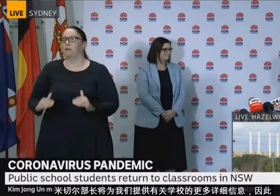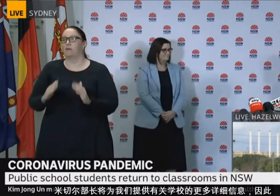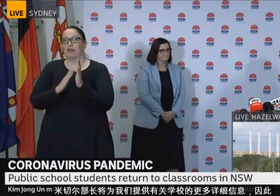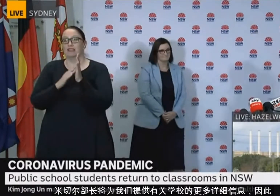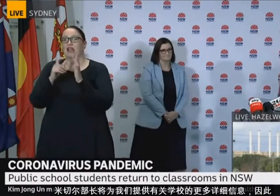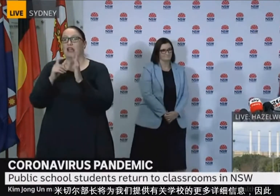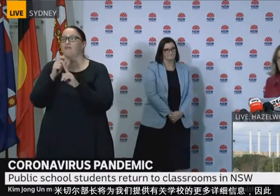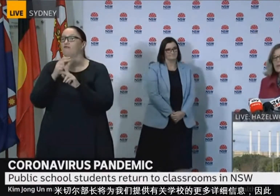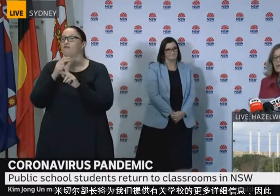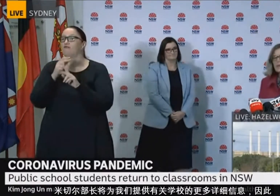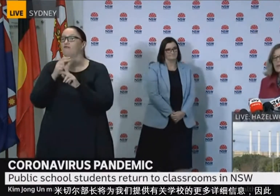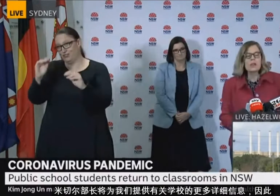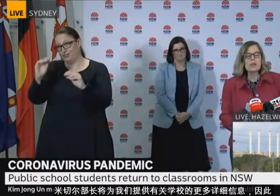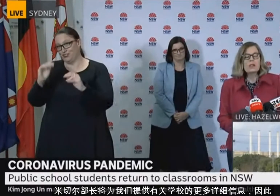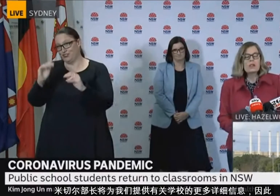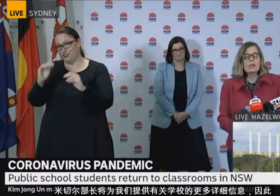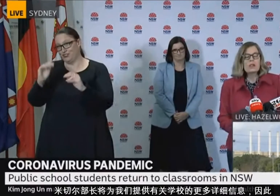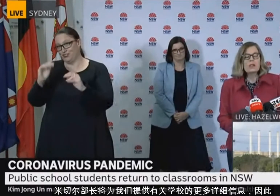schools.